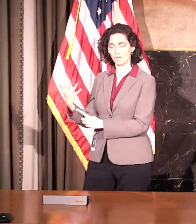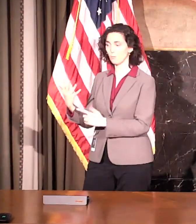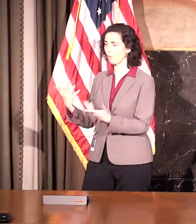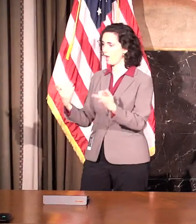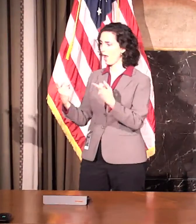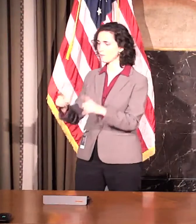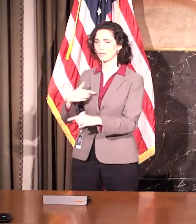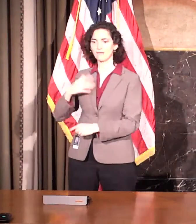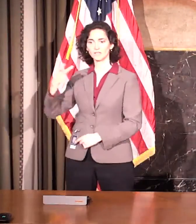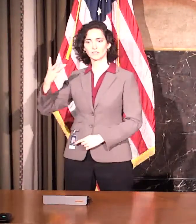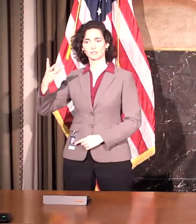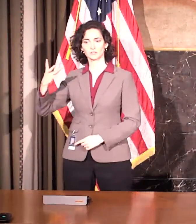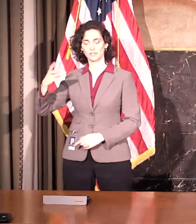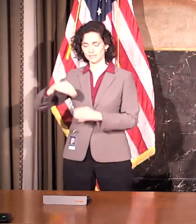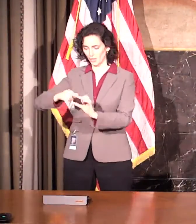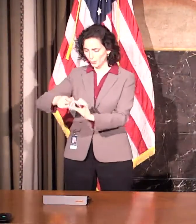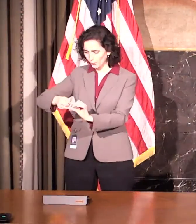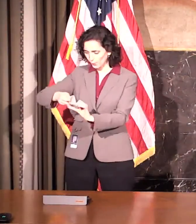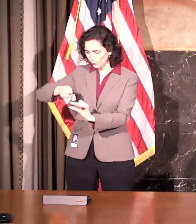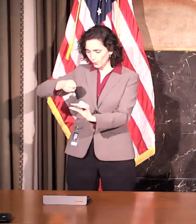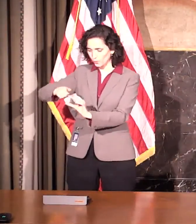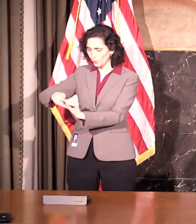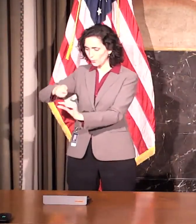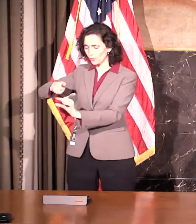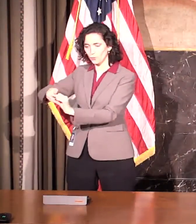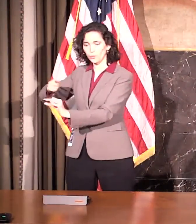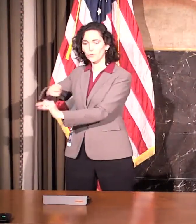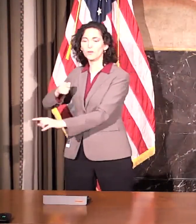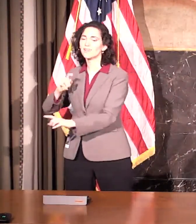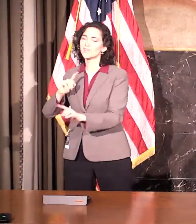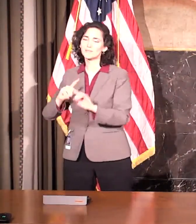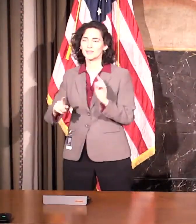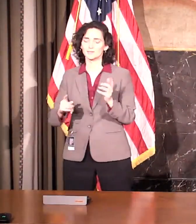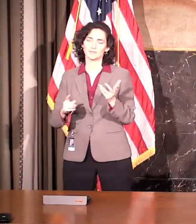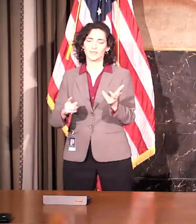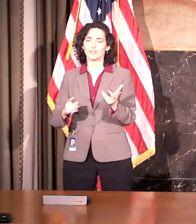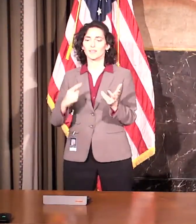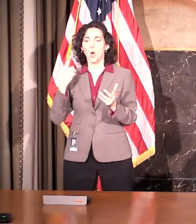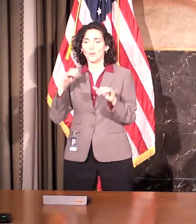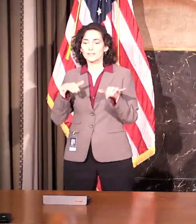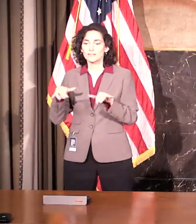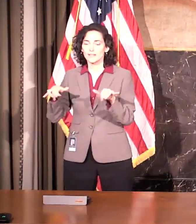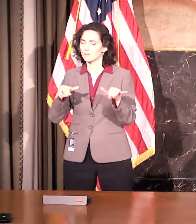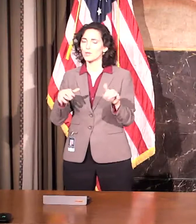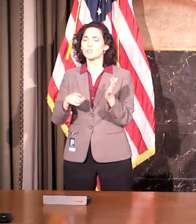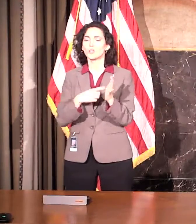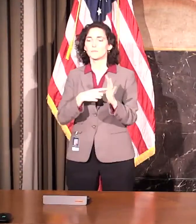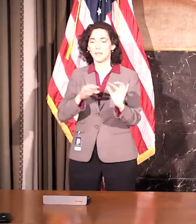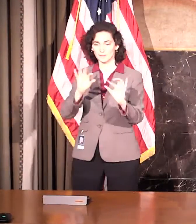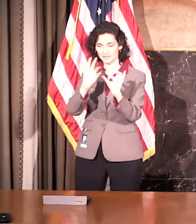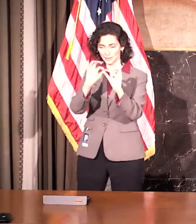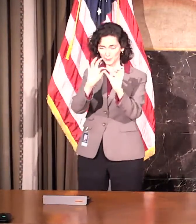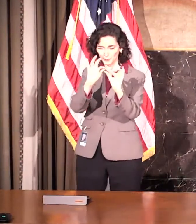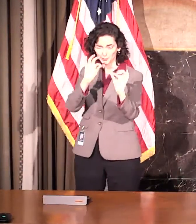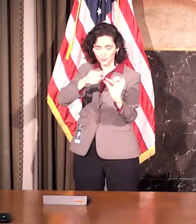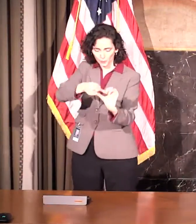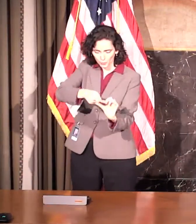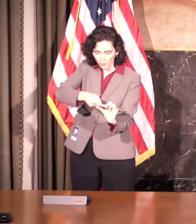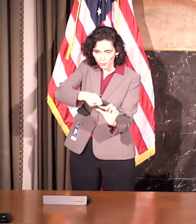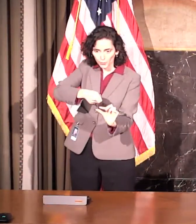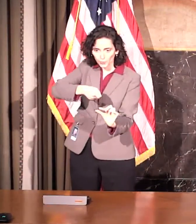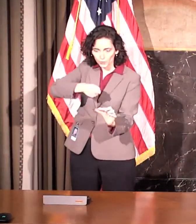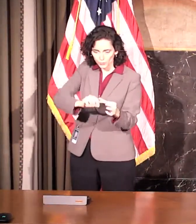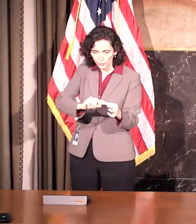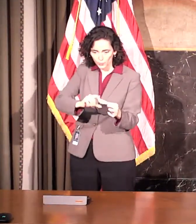it depends on the gauge of the needle that you use to draw it out, and there's some other things going on there. But where